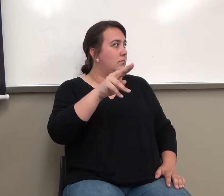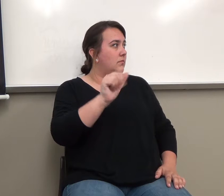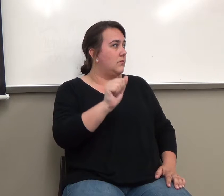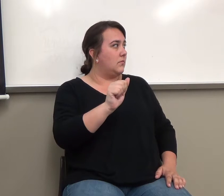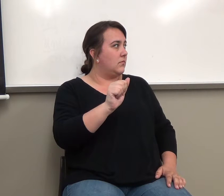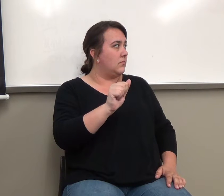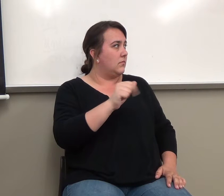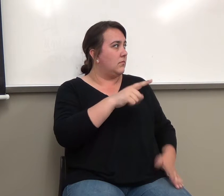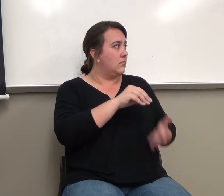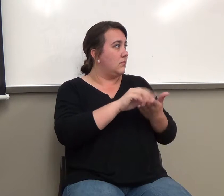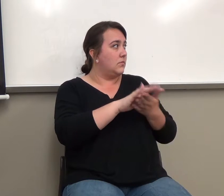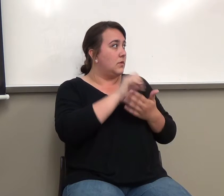You do.